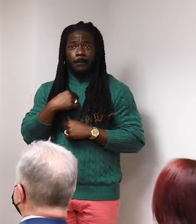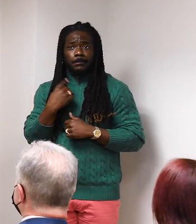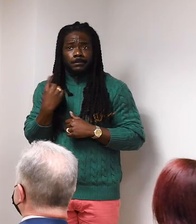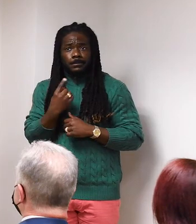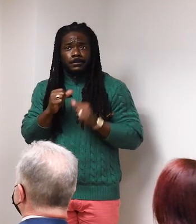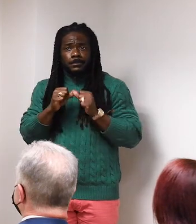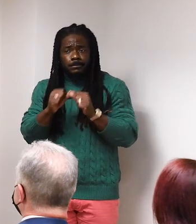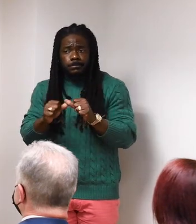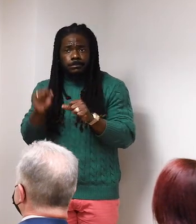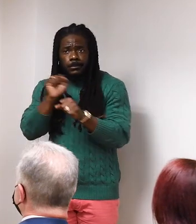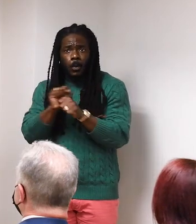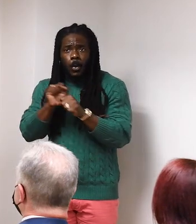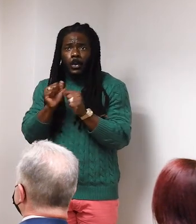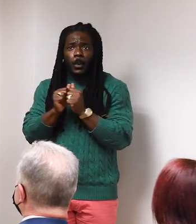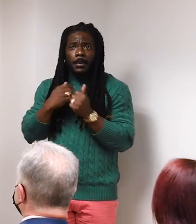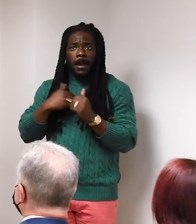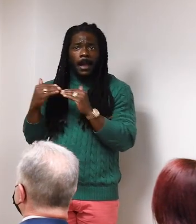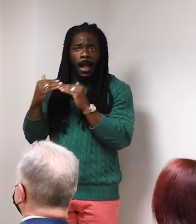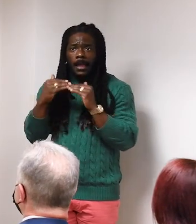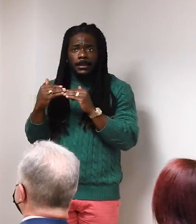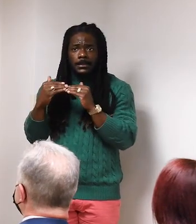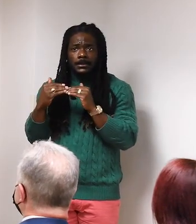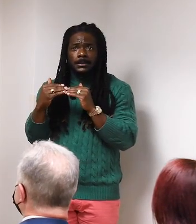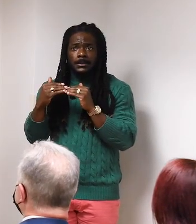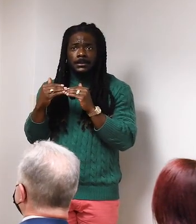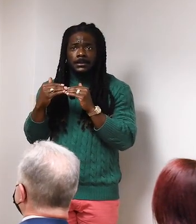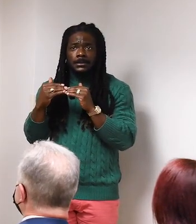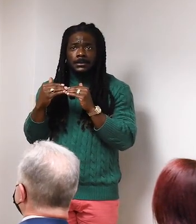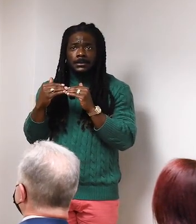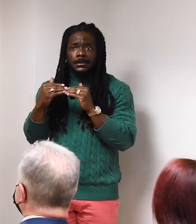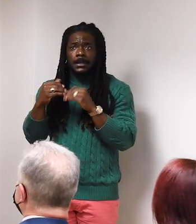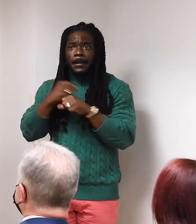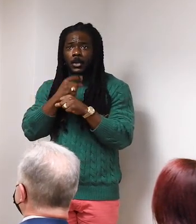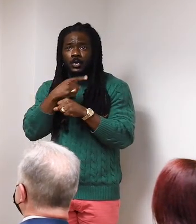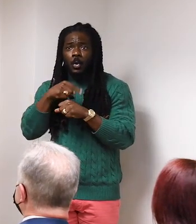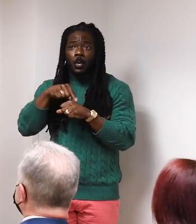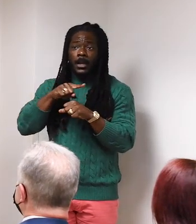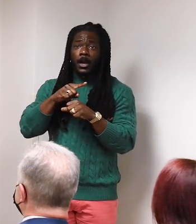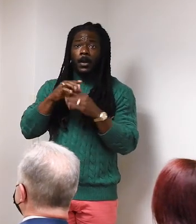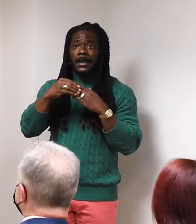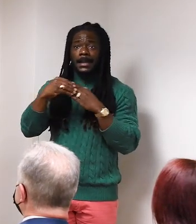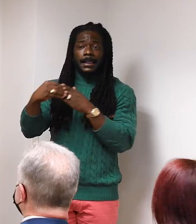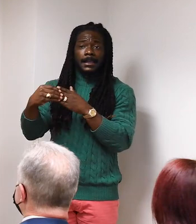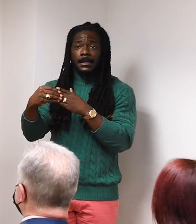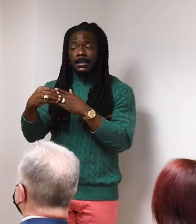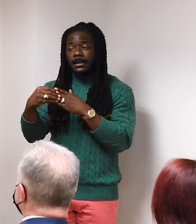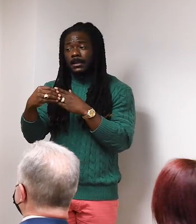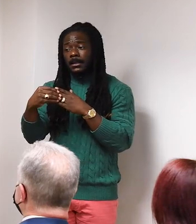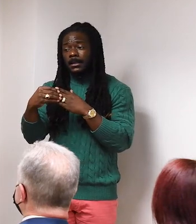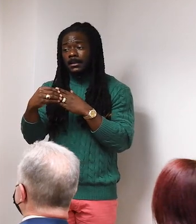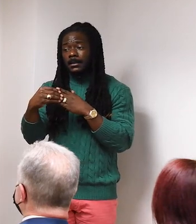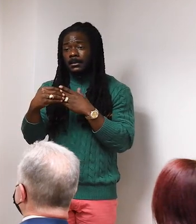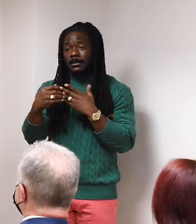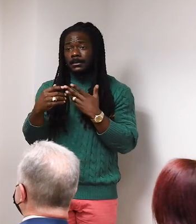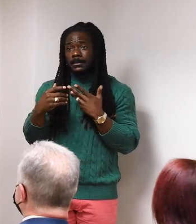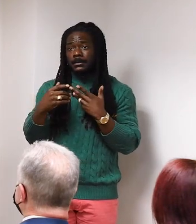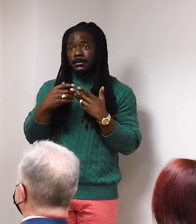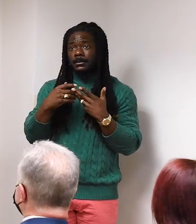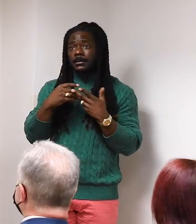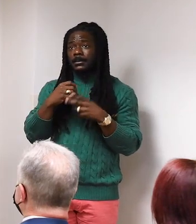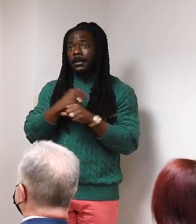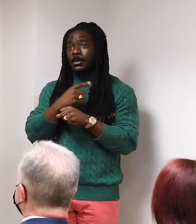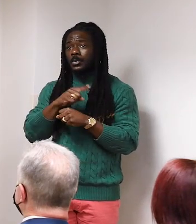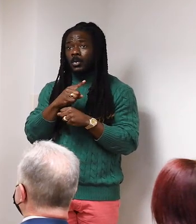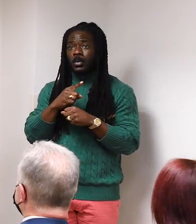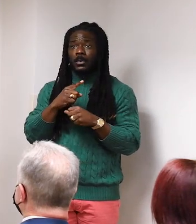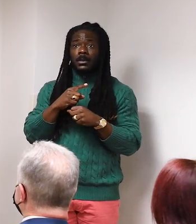my colleagues in the House to make sure that we are being as leading edge when it comes to marrying